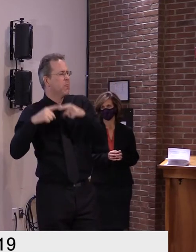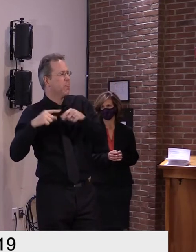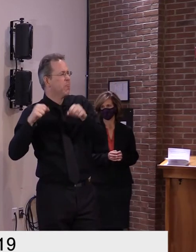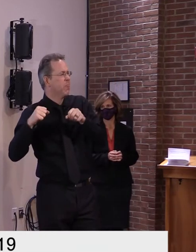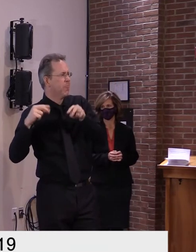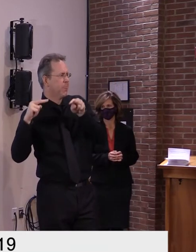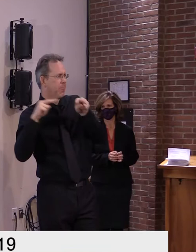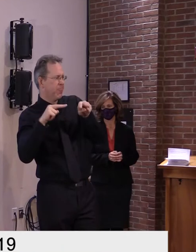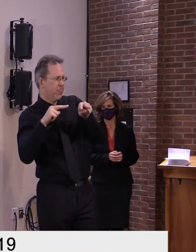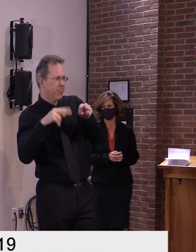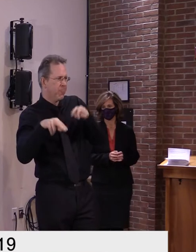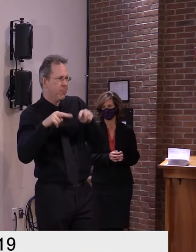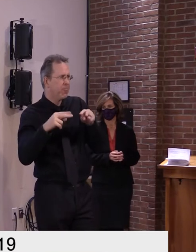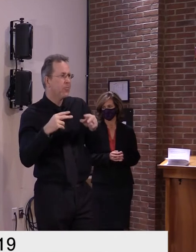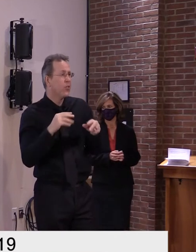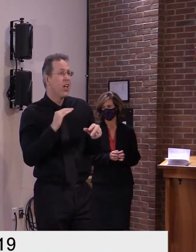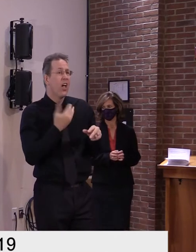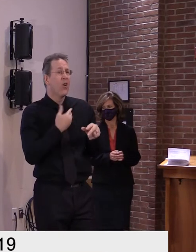department, we've actually